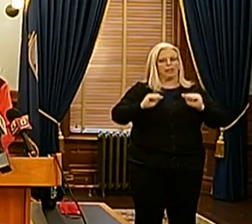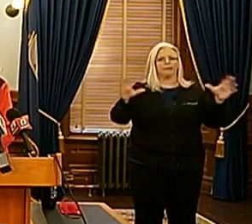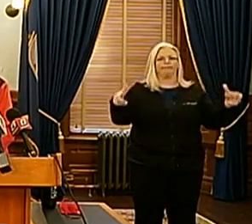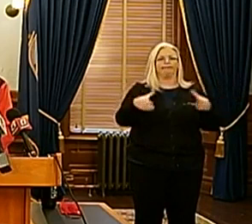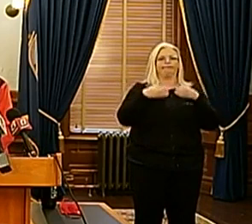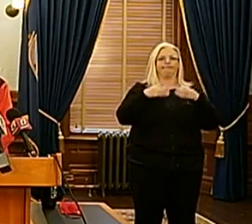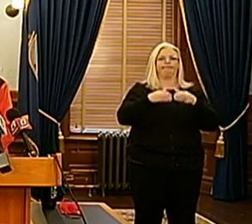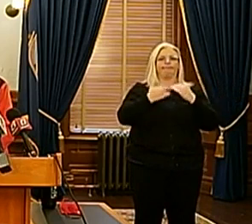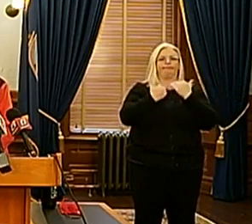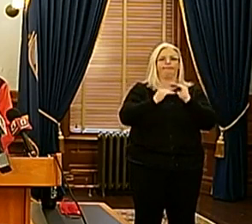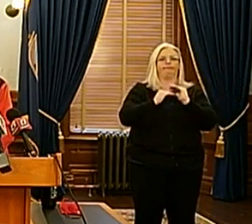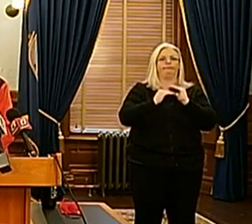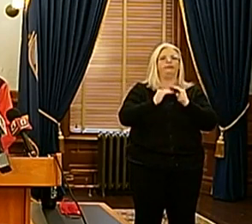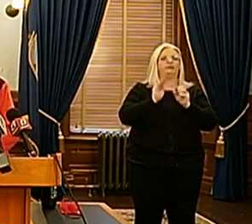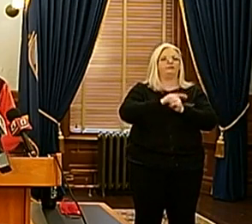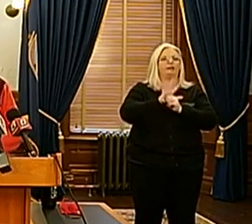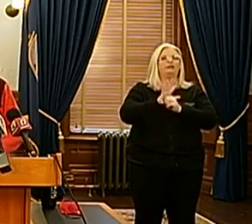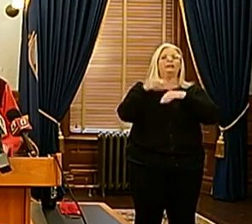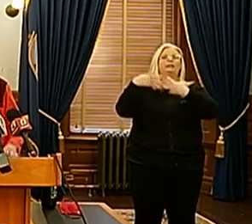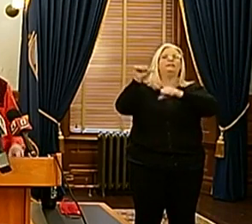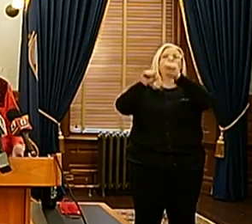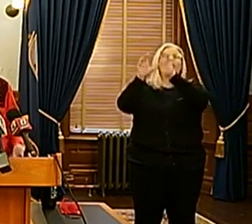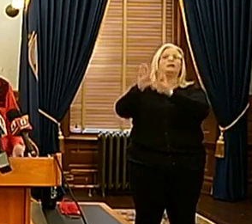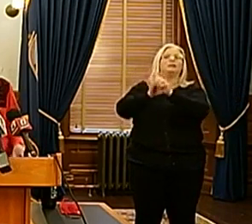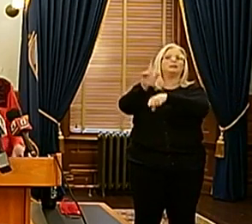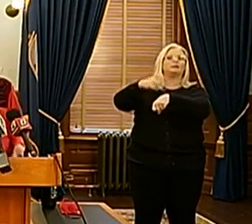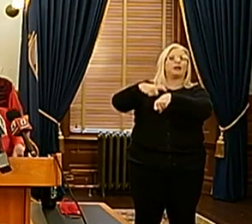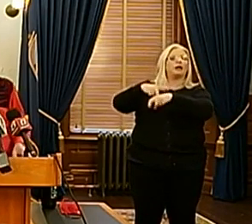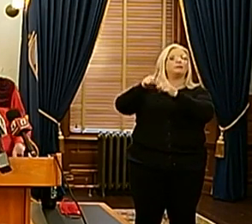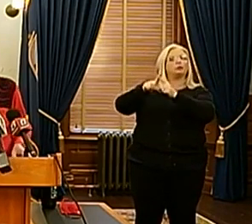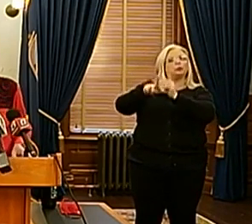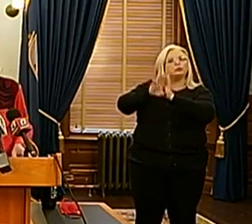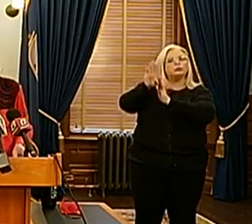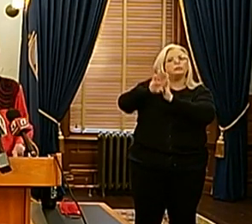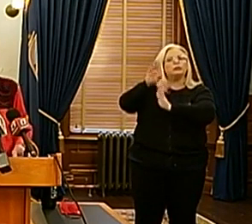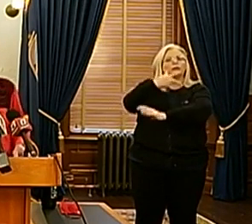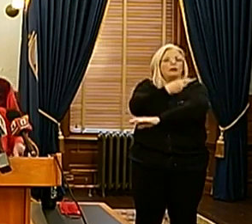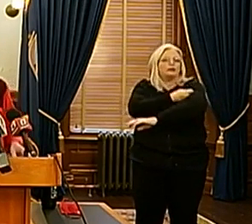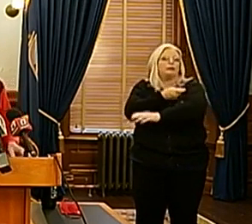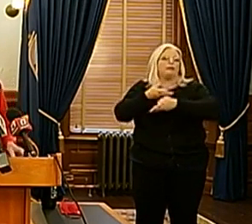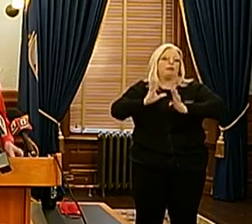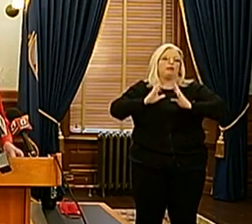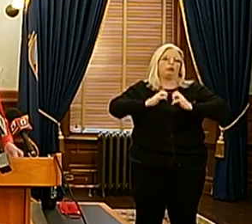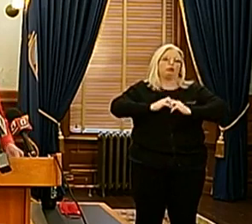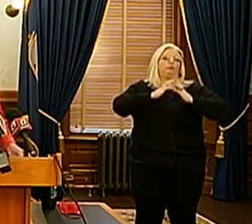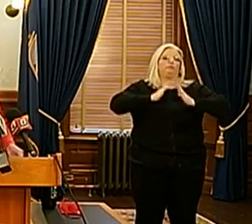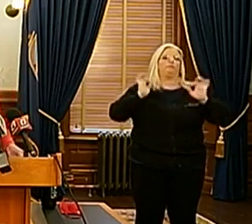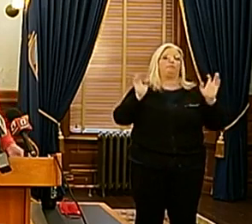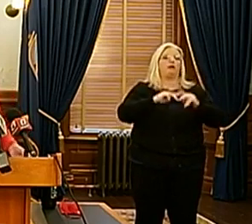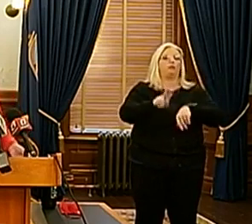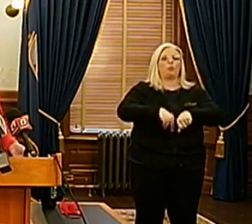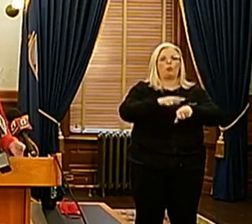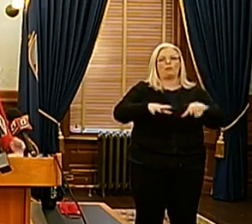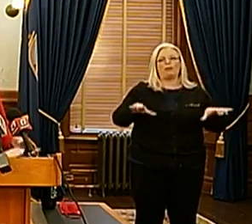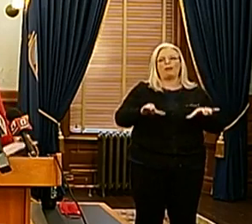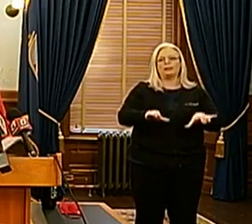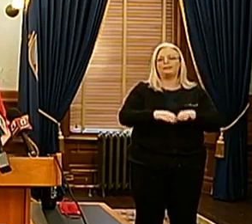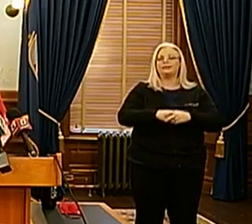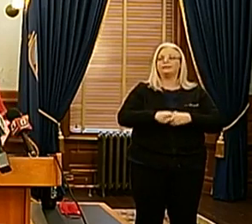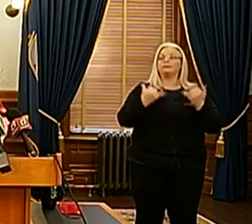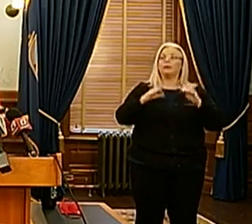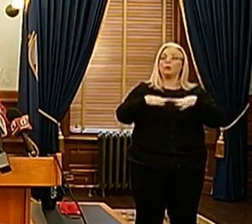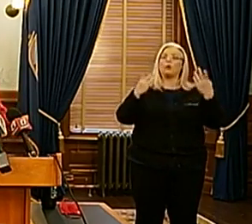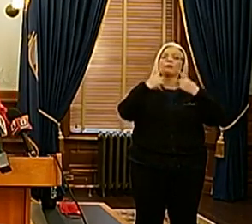virus and give our scientists time to develop a vaccine that will allow us to resume our normal activities. And with